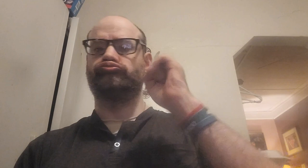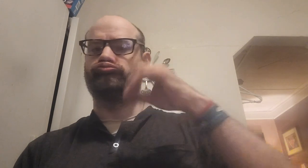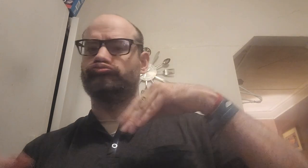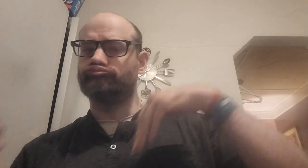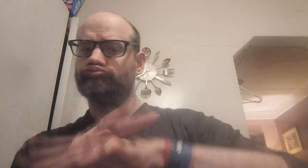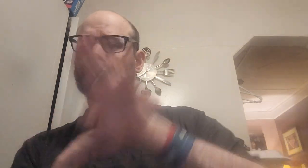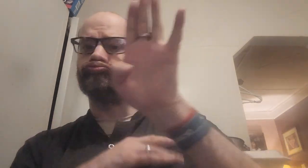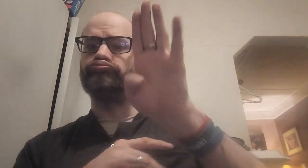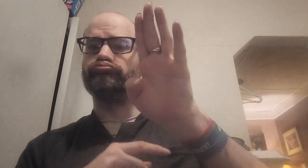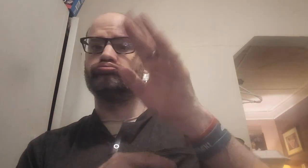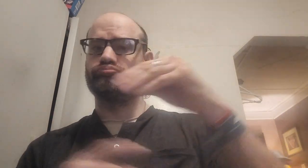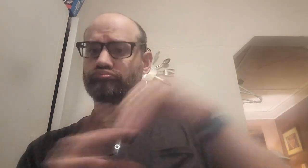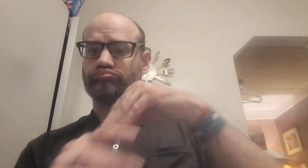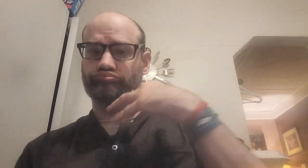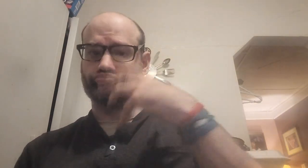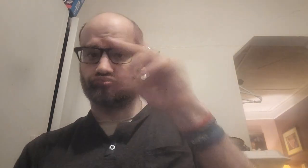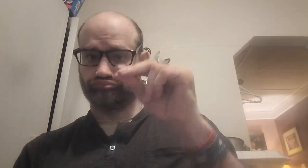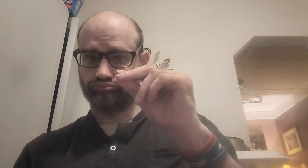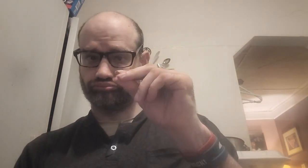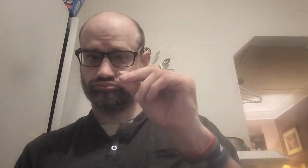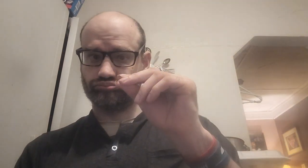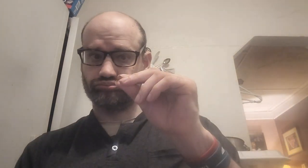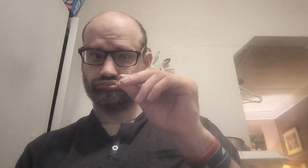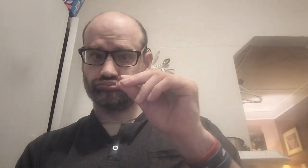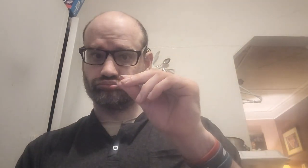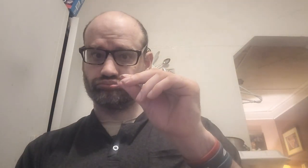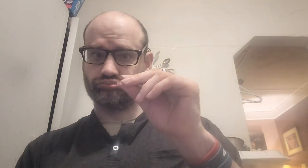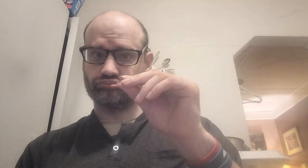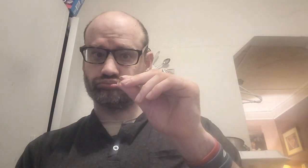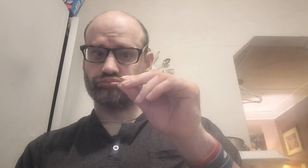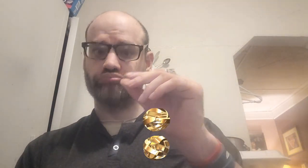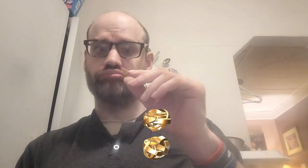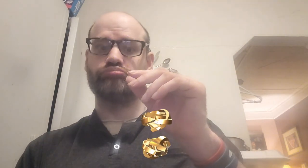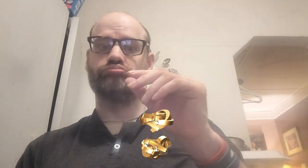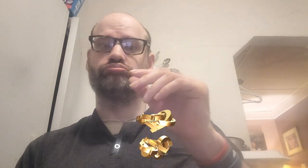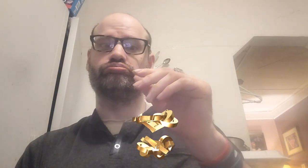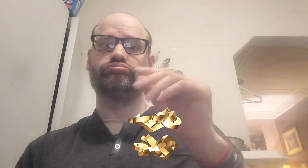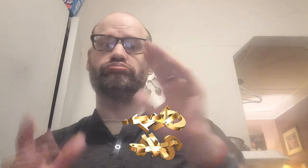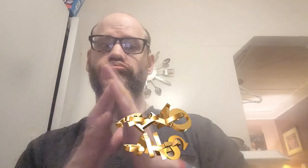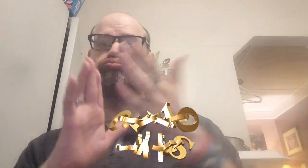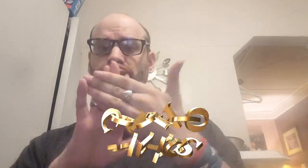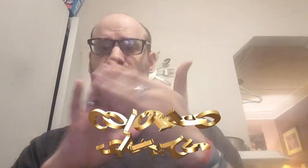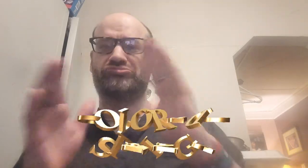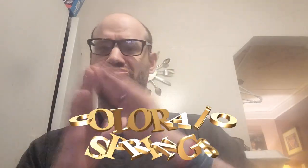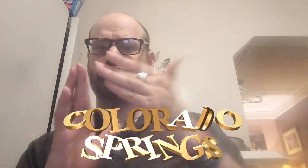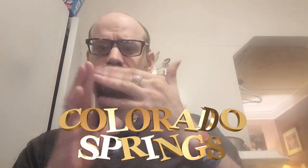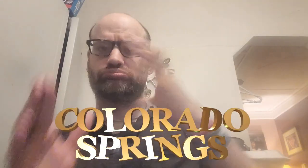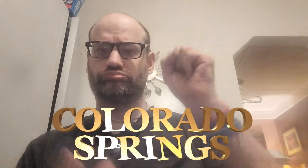I was born in Colorado Town, Colorado Springs.